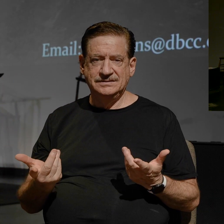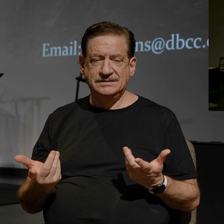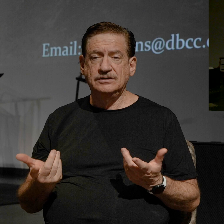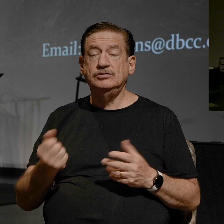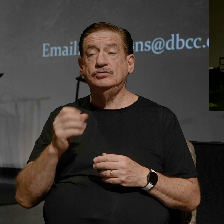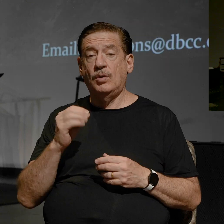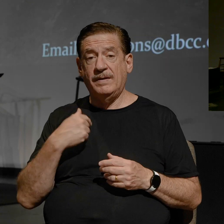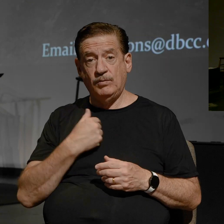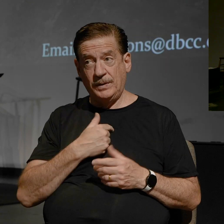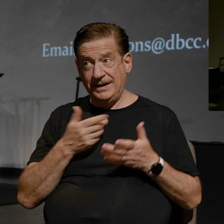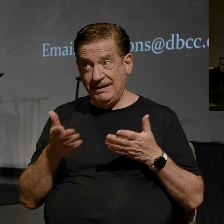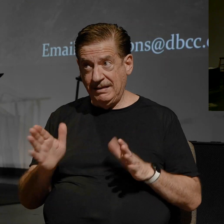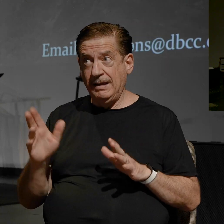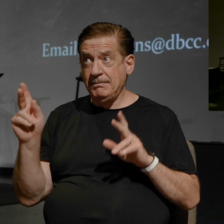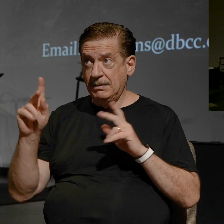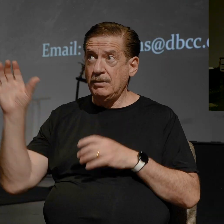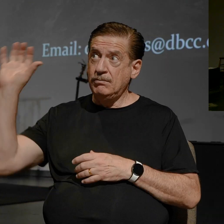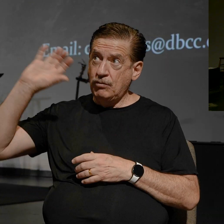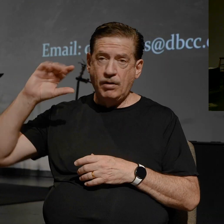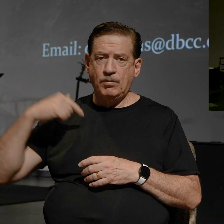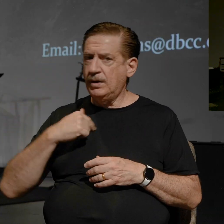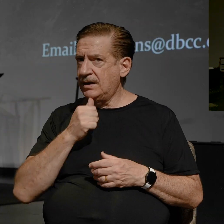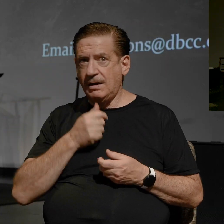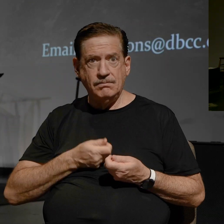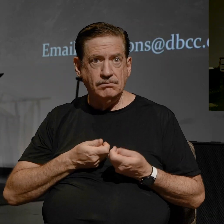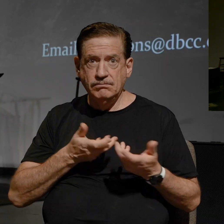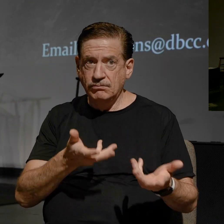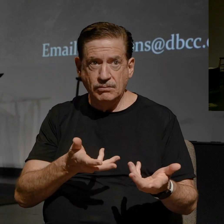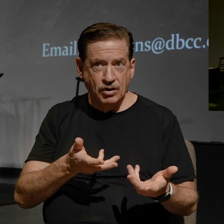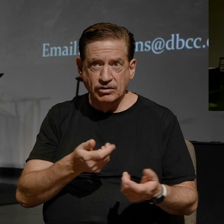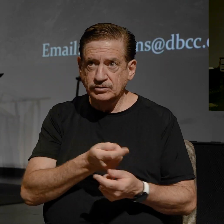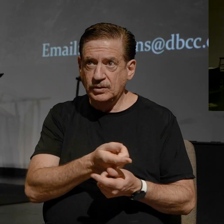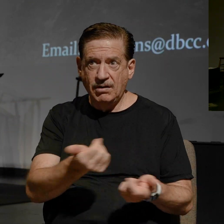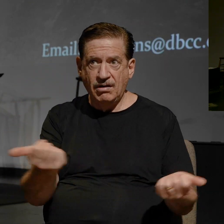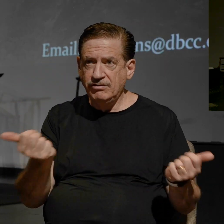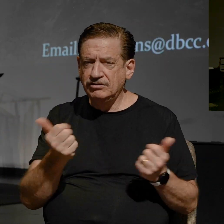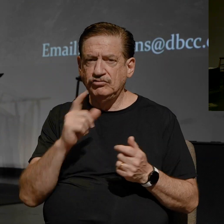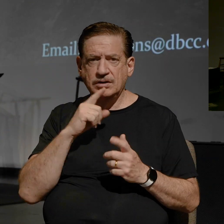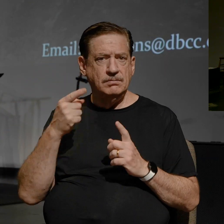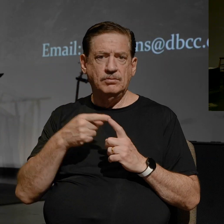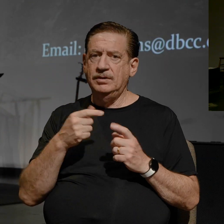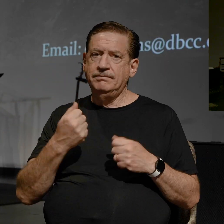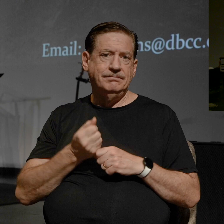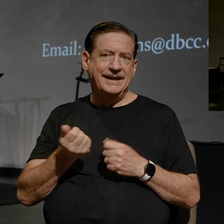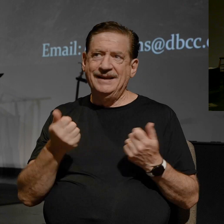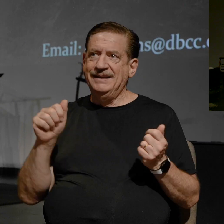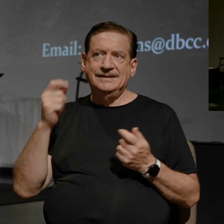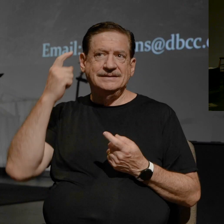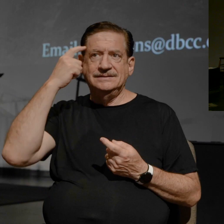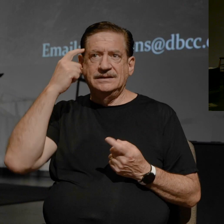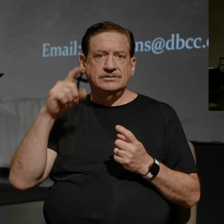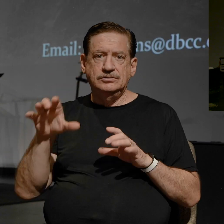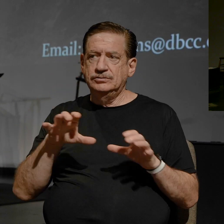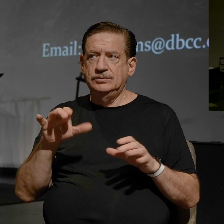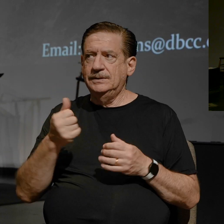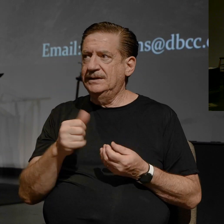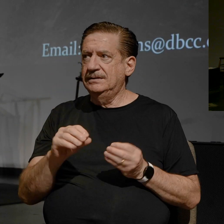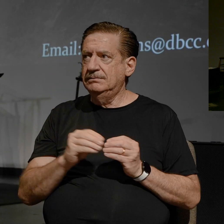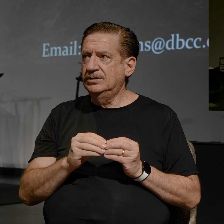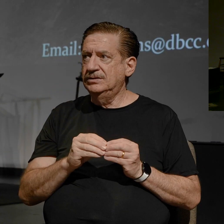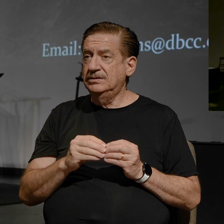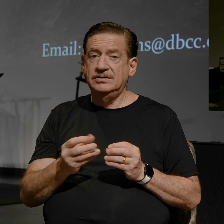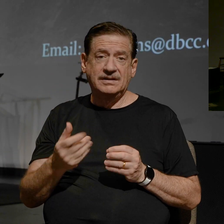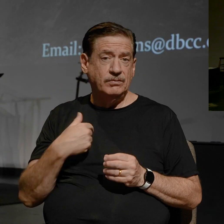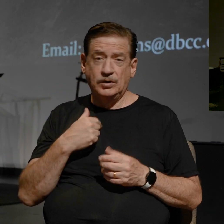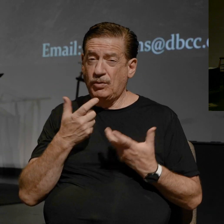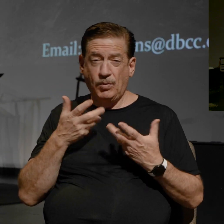And so if we're letting people pour in, but we're not pouring out into others, there's a point where it really doesn't make any sense to do anymore.